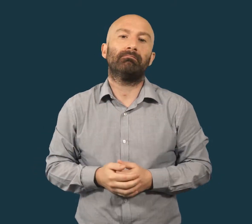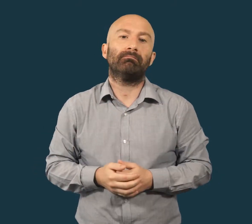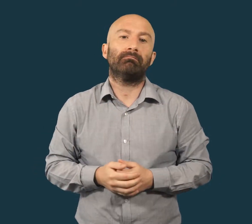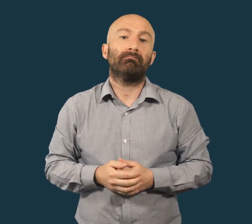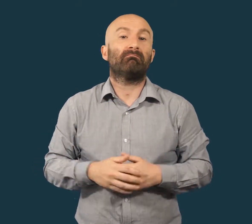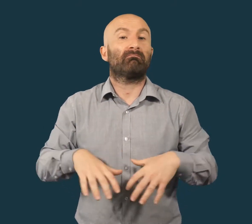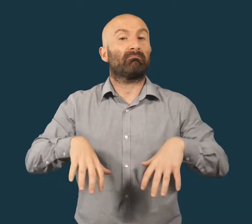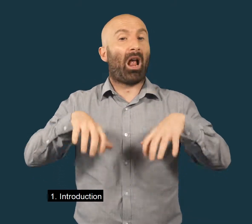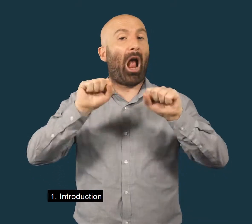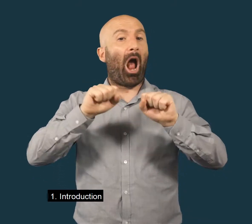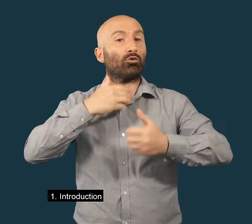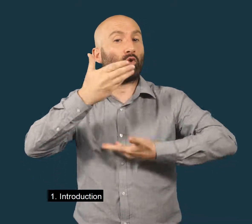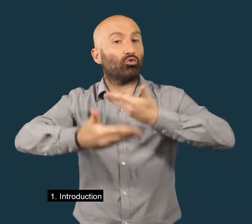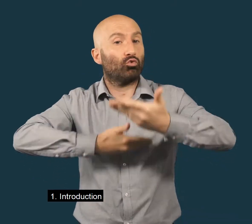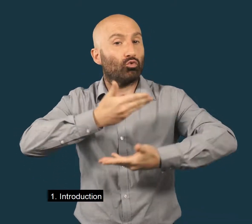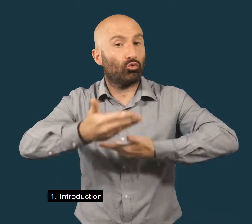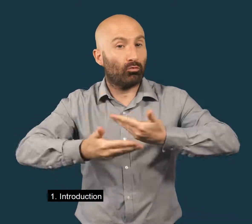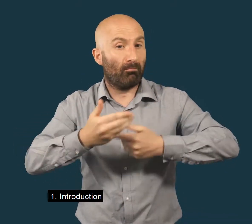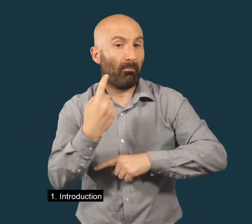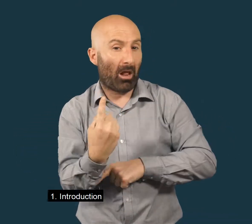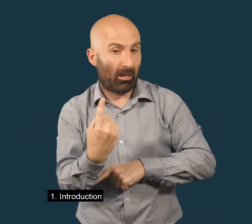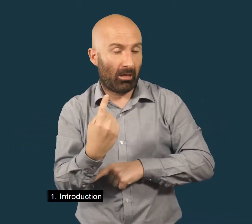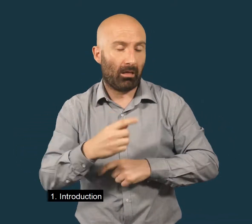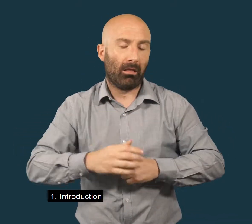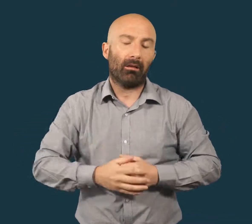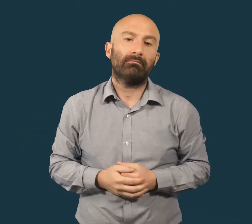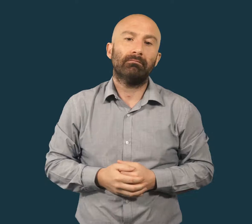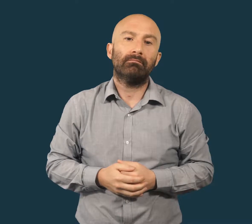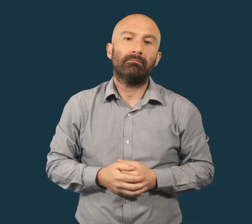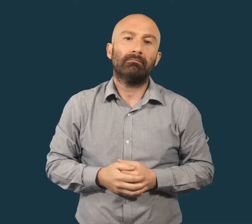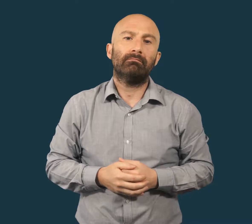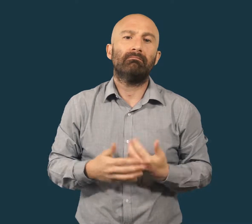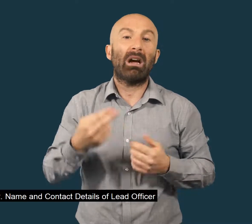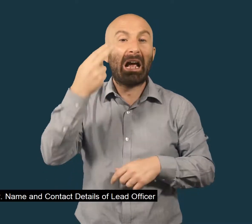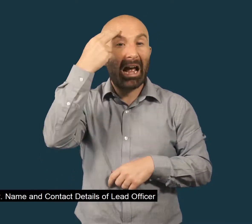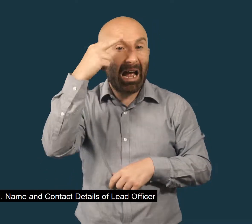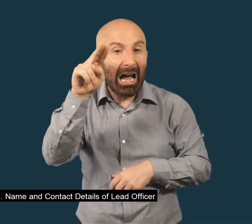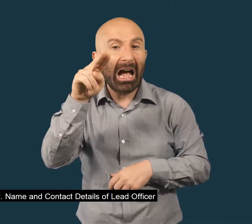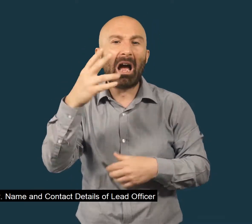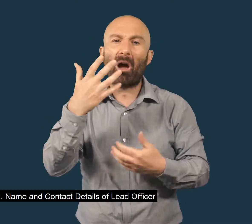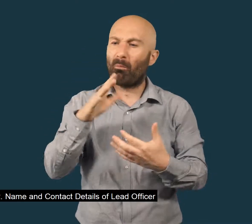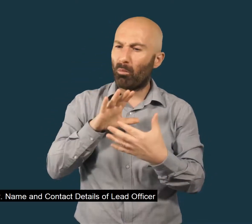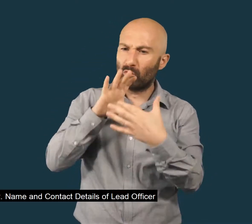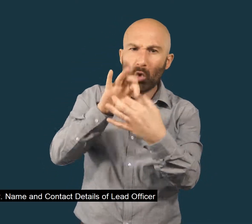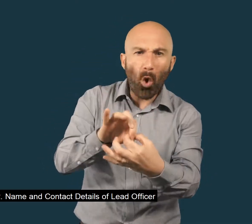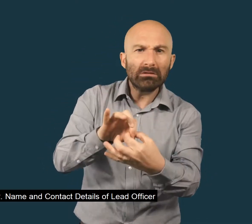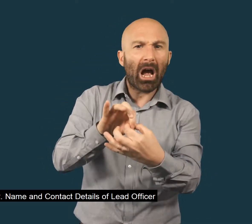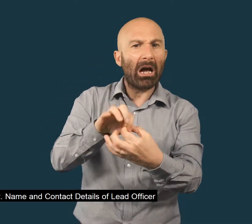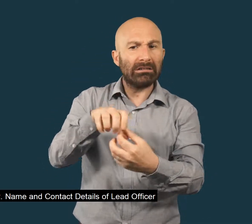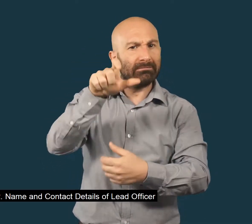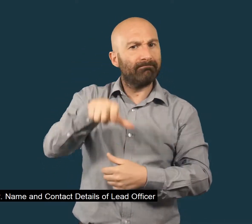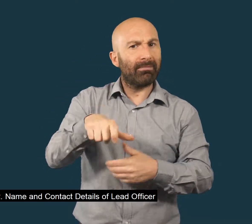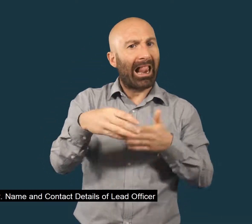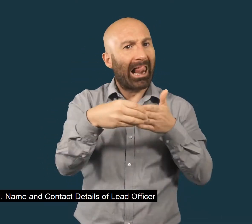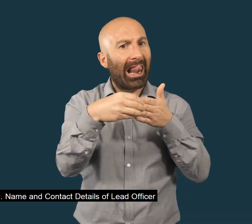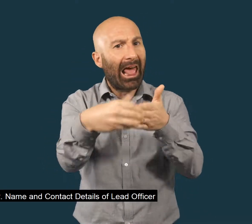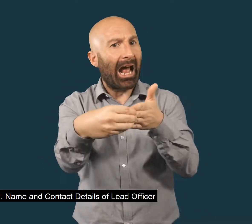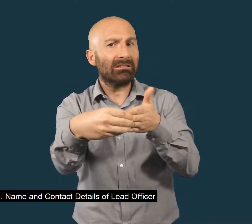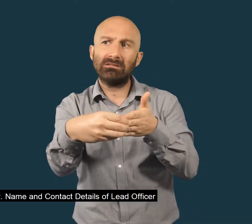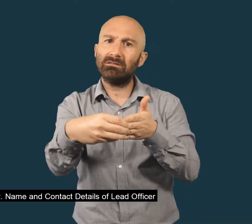1. Introduction 2. Name and contact details of Fleet